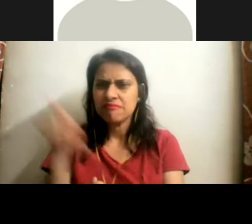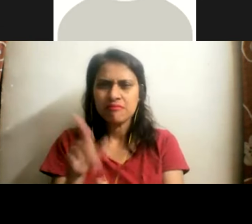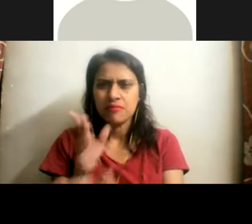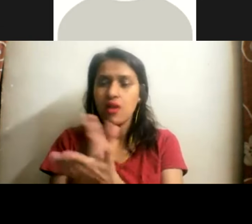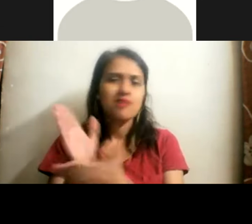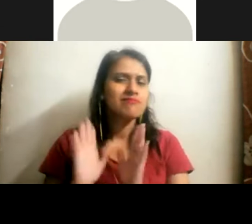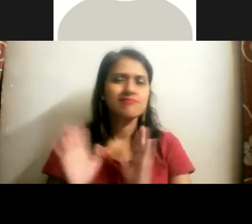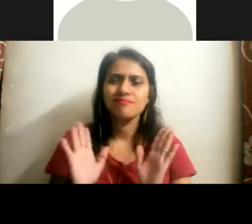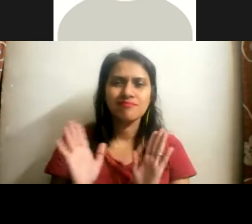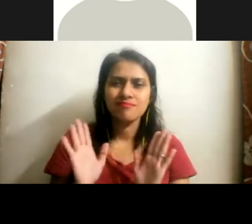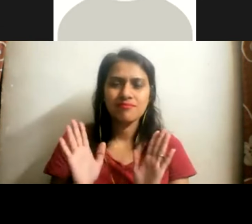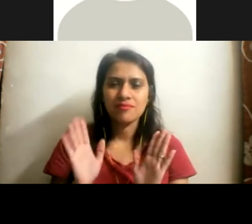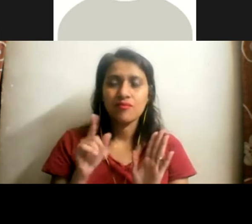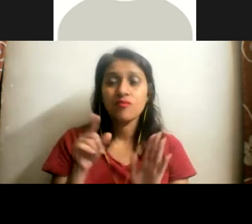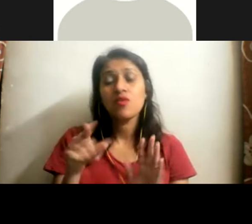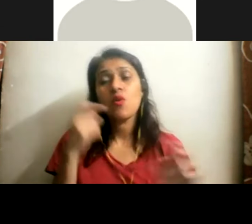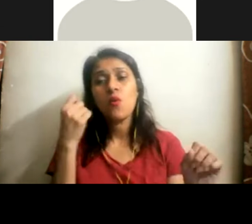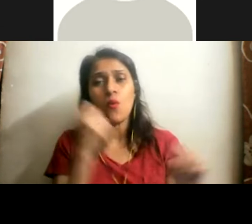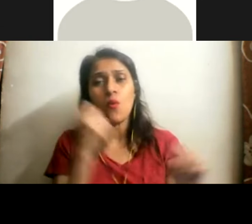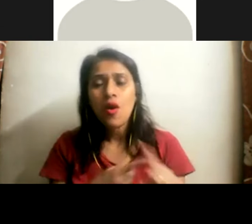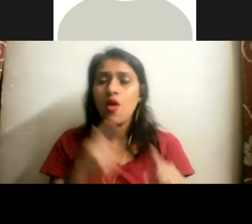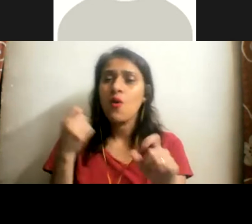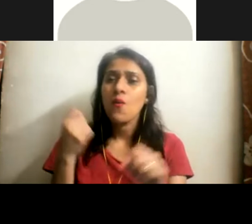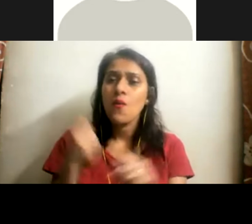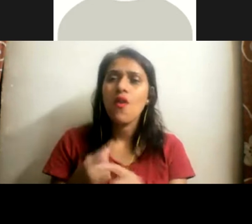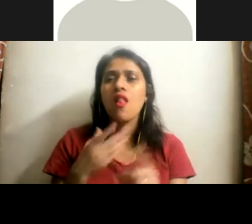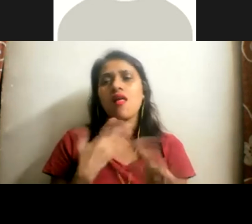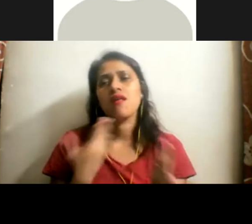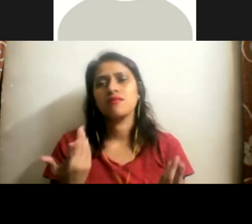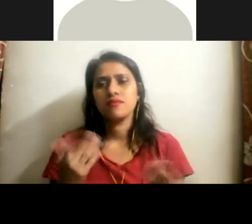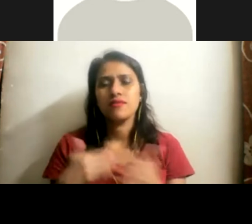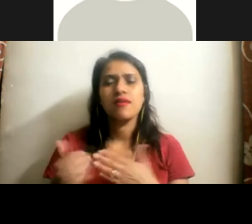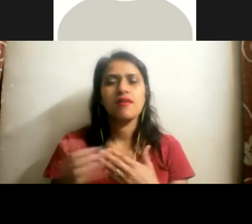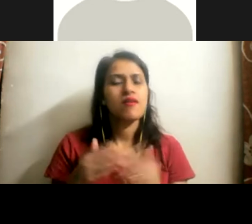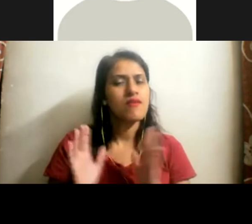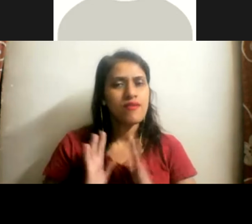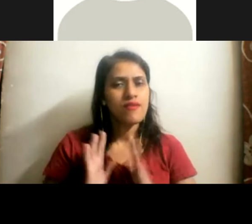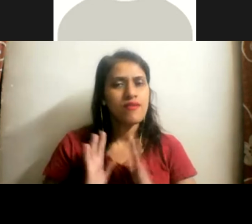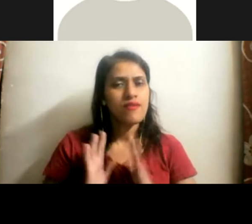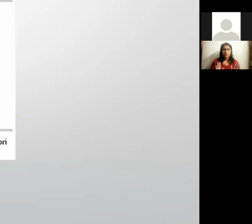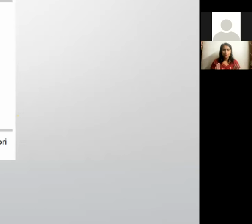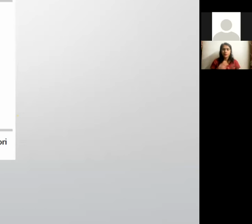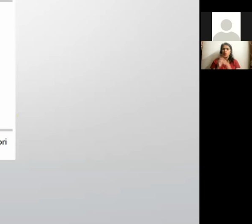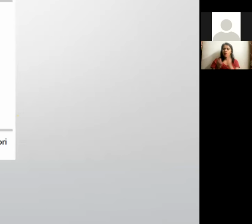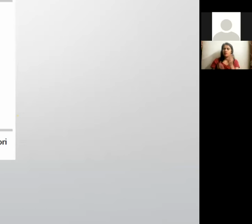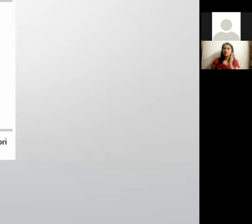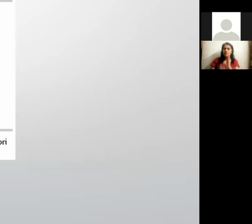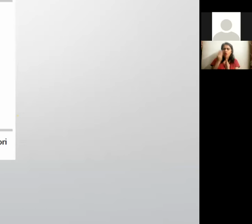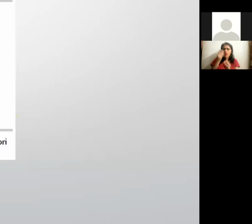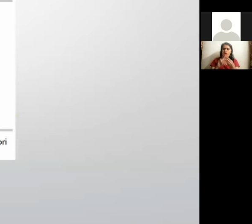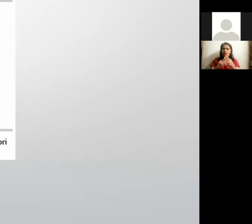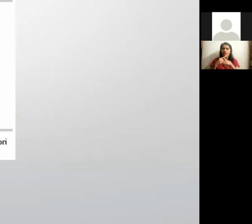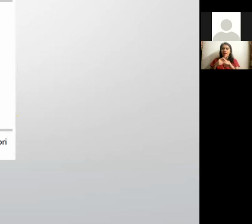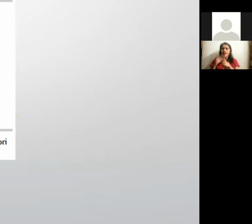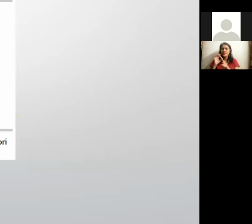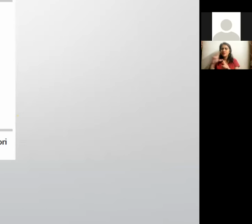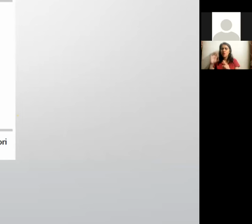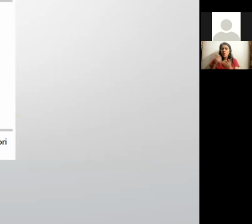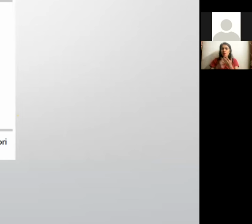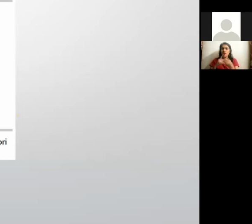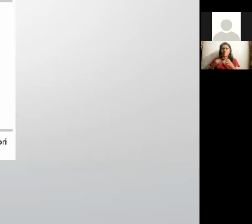know, what is the purpose of what you want to know. So maybe if you are just exploring something, you don't know much about it, maybe